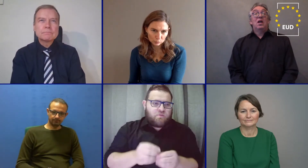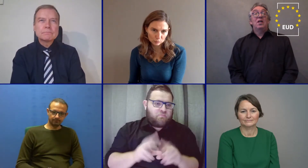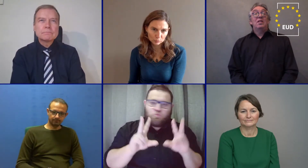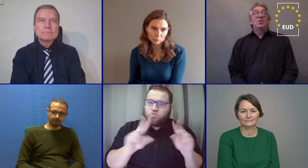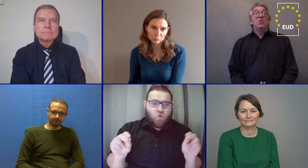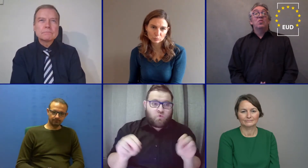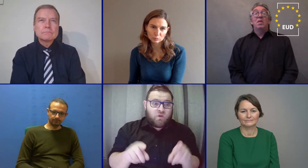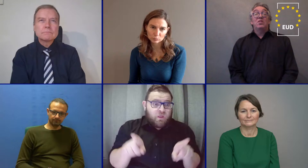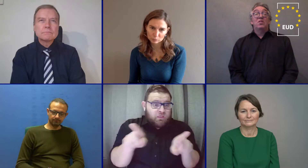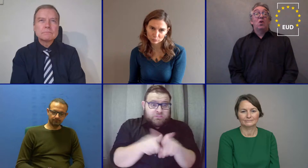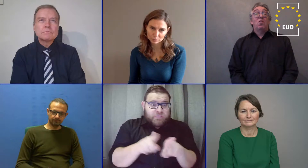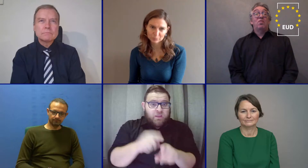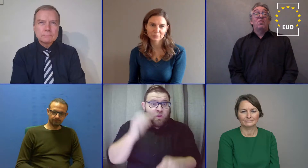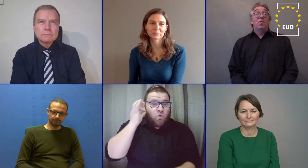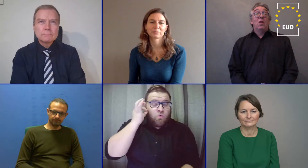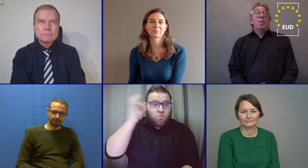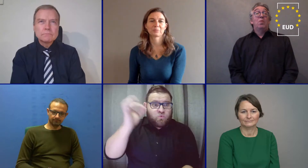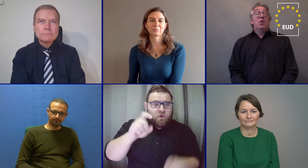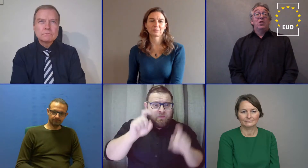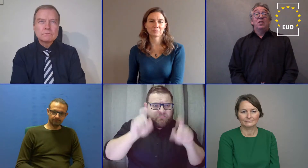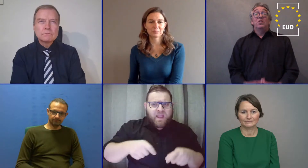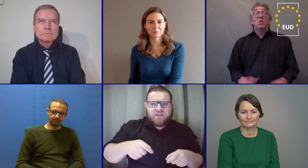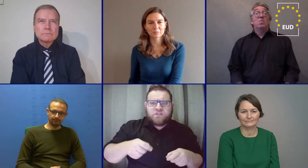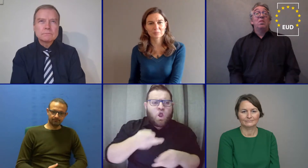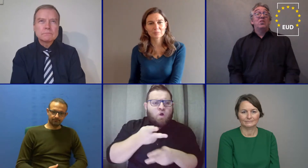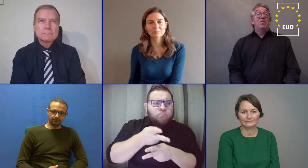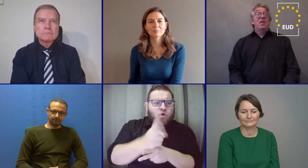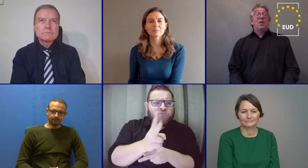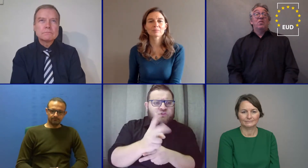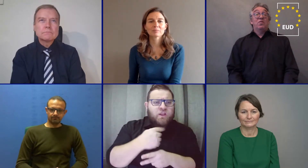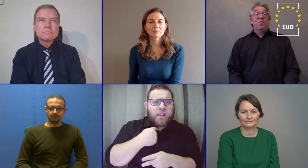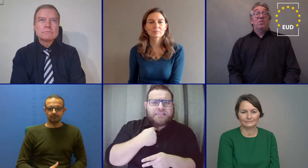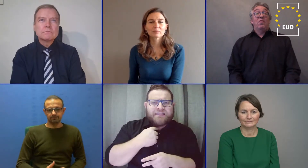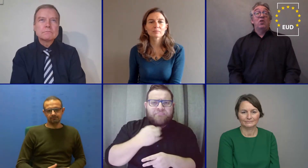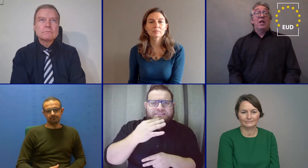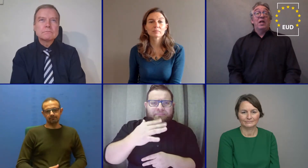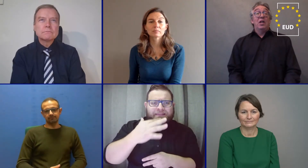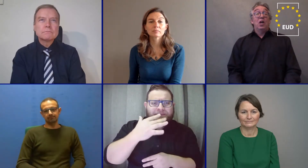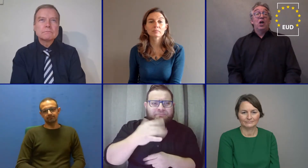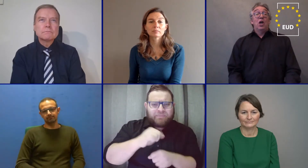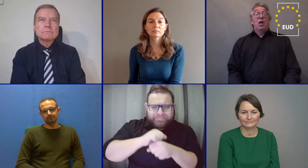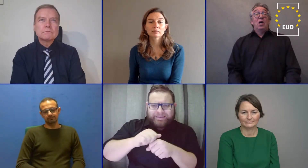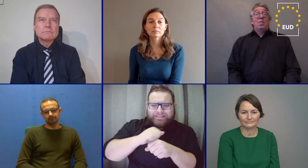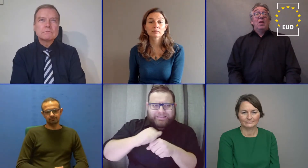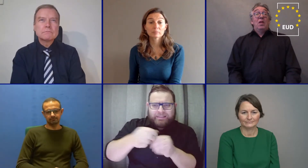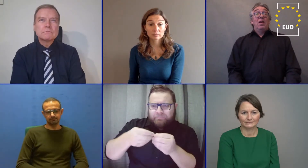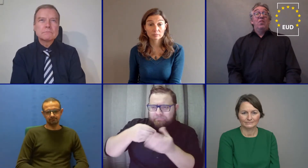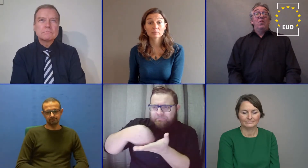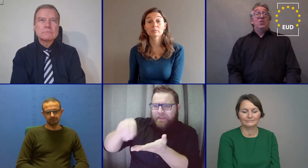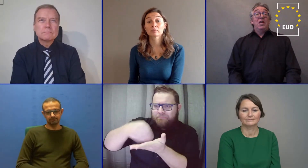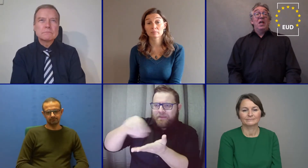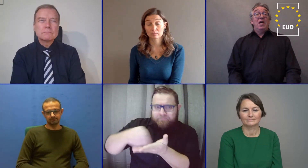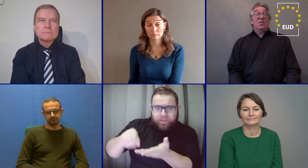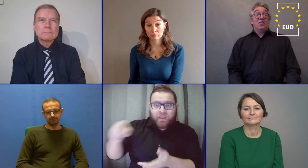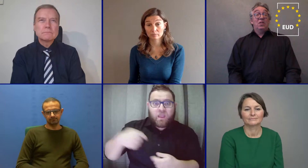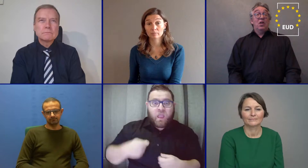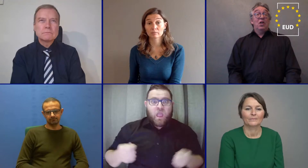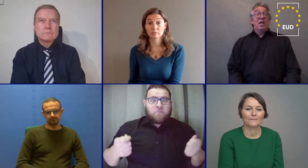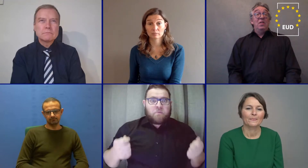It's not a matter of budget. It's not a matter of lack of funding. If you see ads, hearing